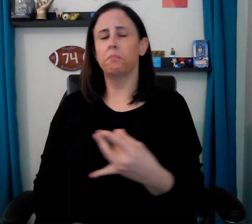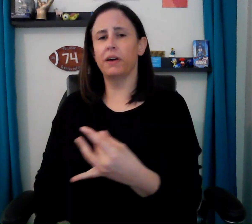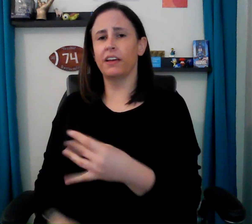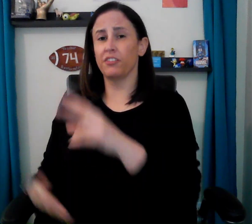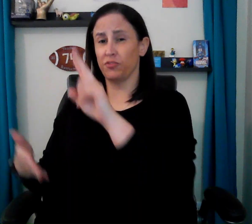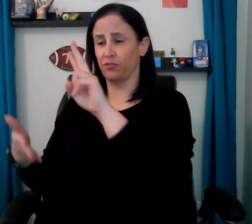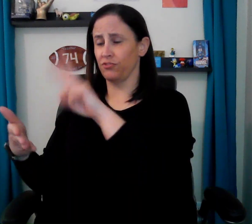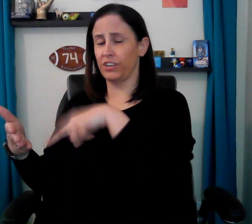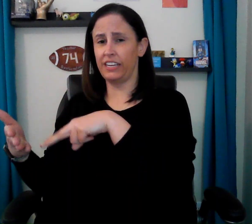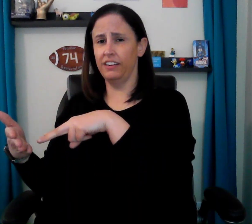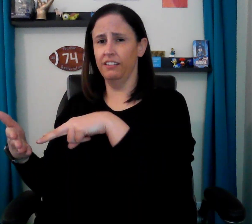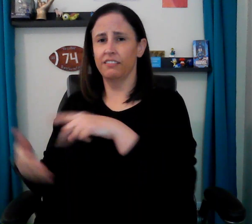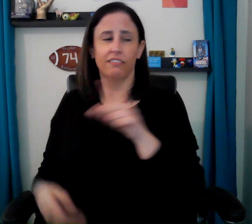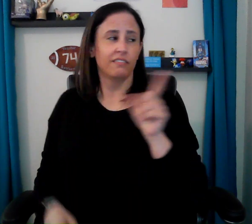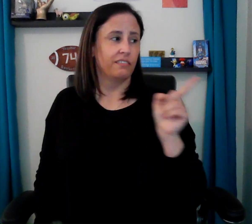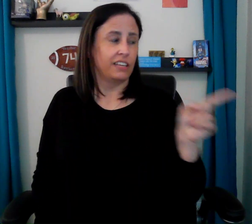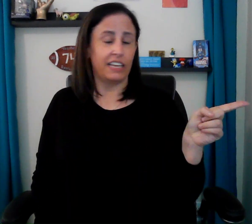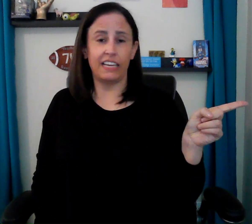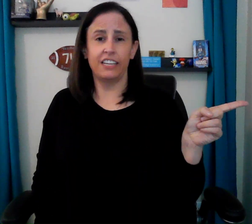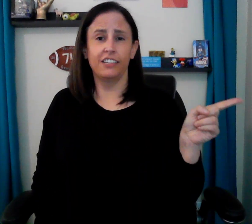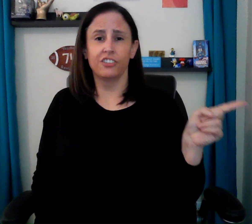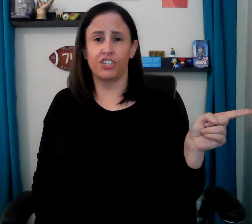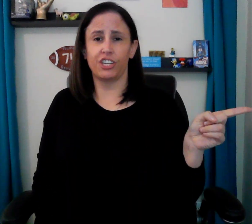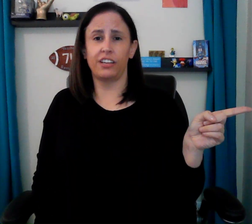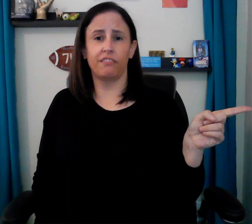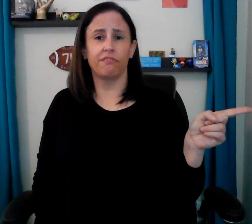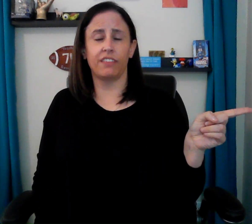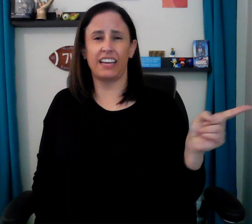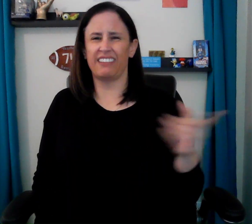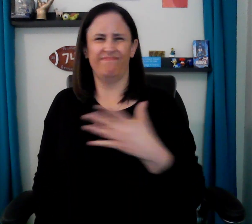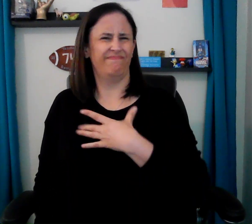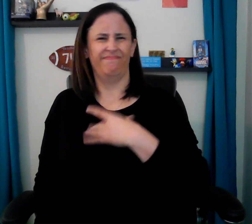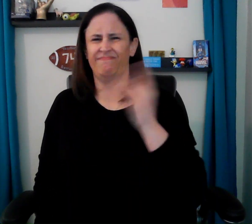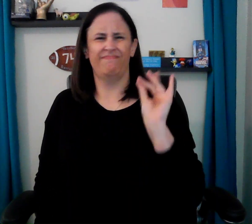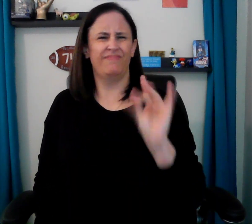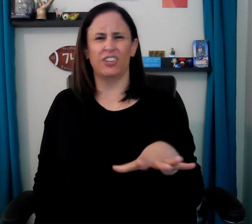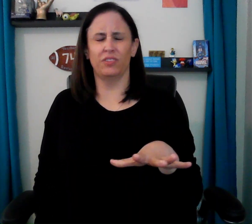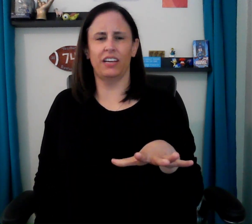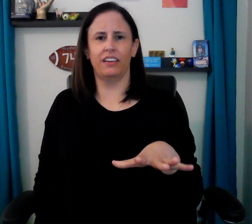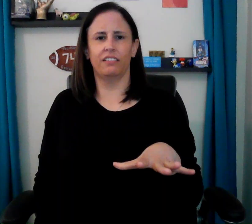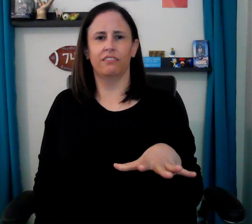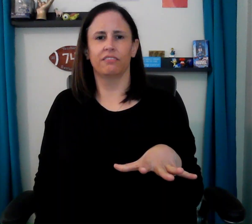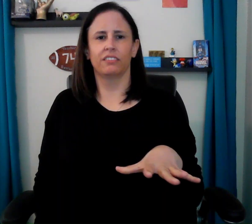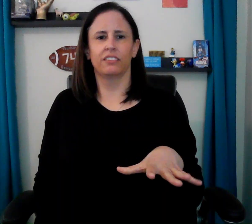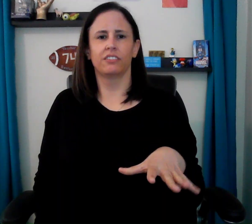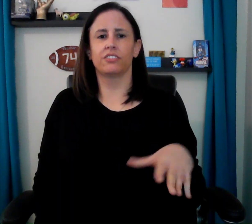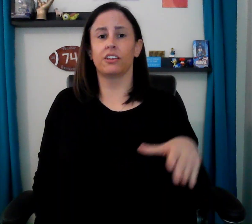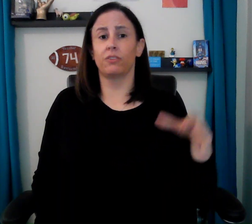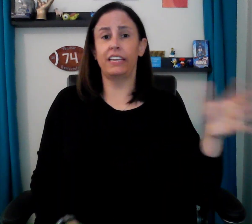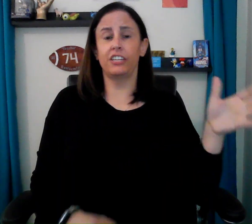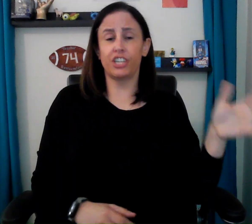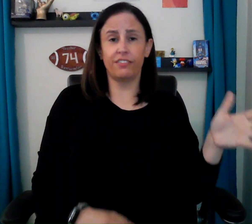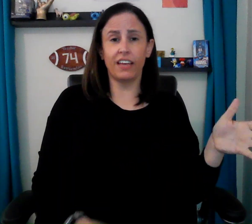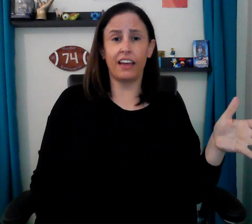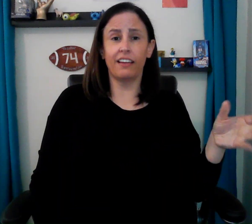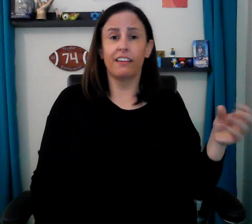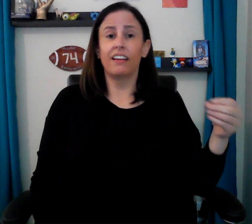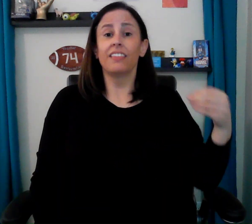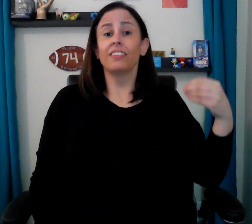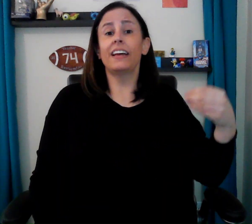but read, he, she, they don't like. So he, she, they